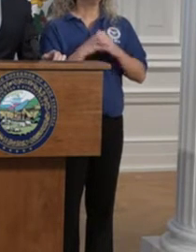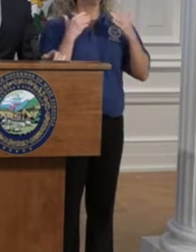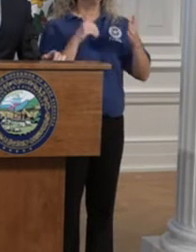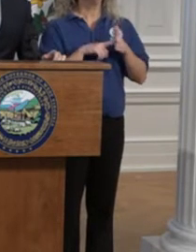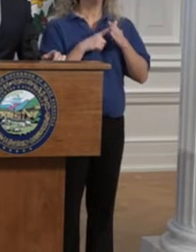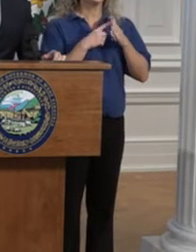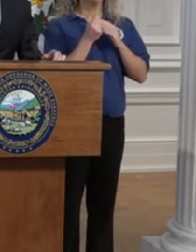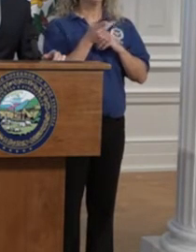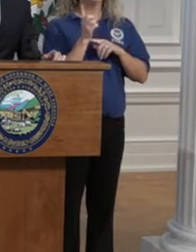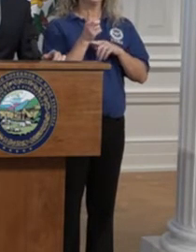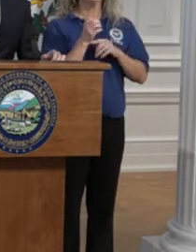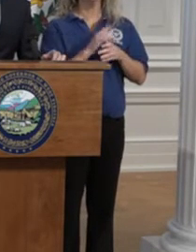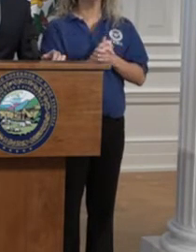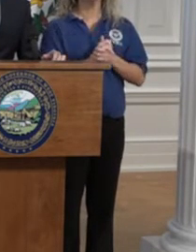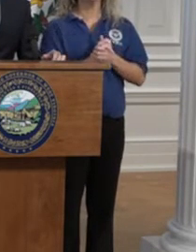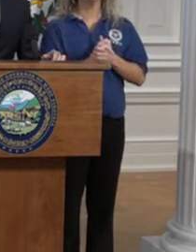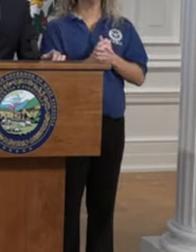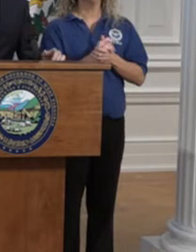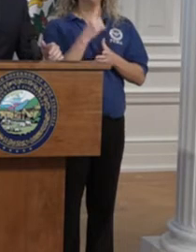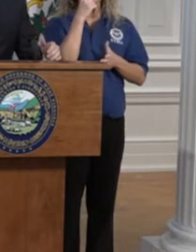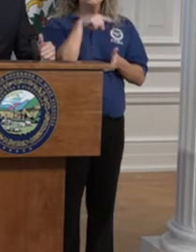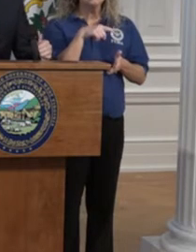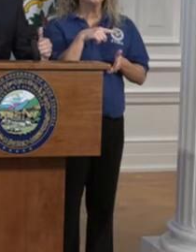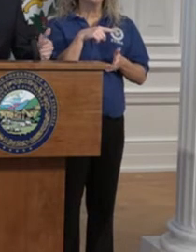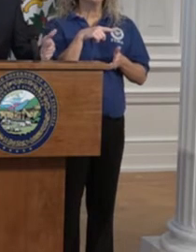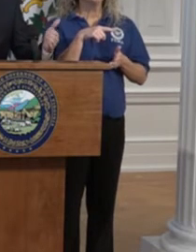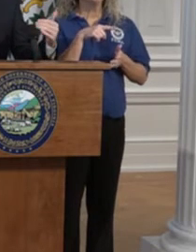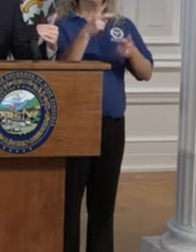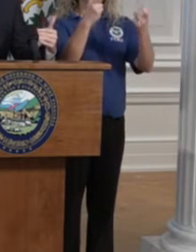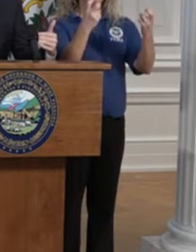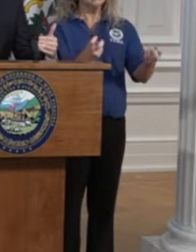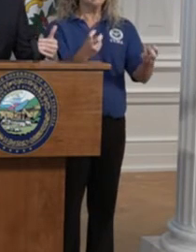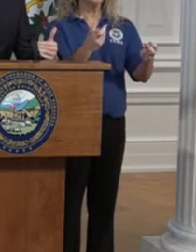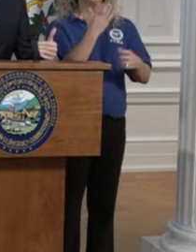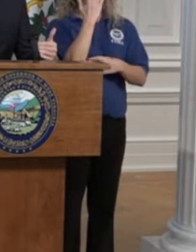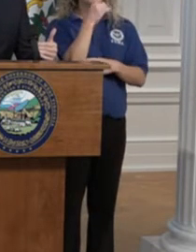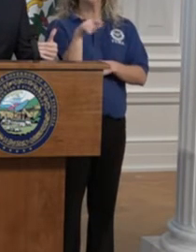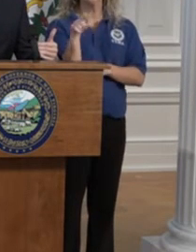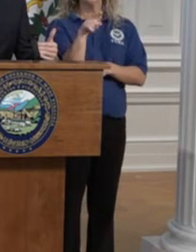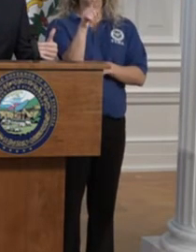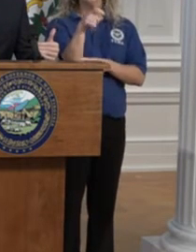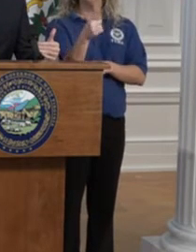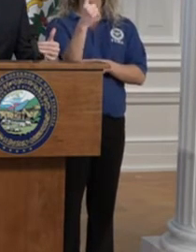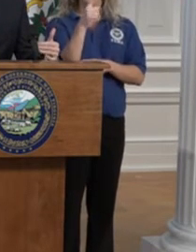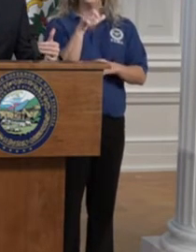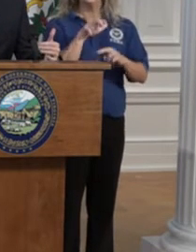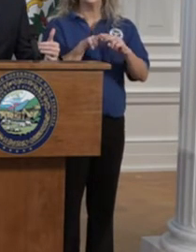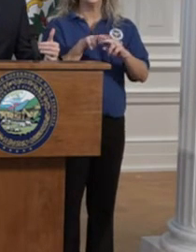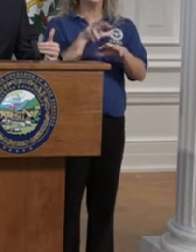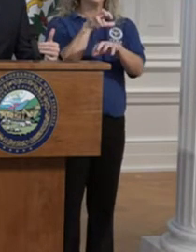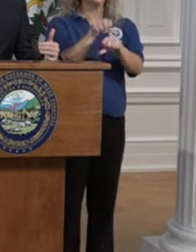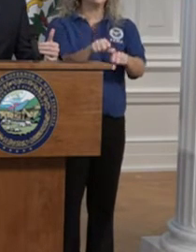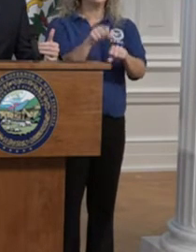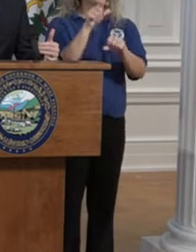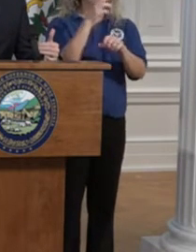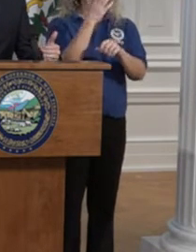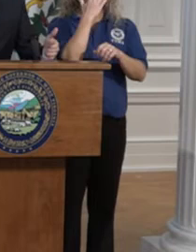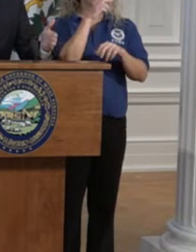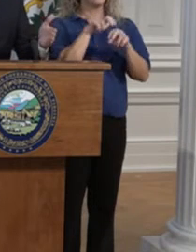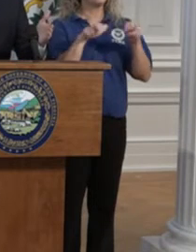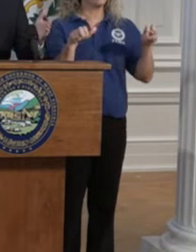started in just a few minutes, so if we can find our way to our seats up here. I just need one seat reserved in the front